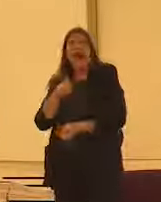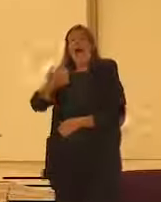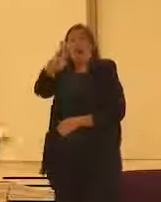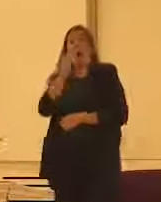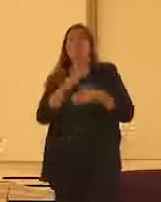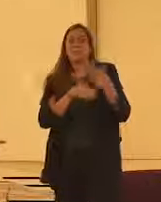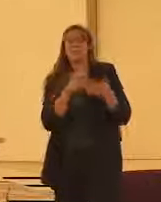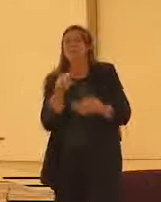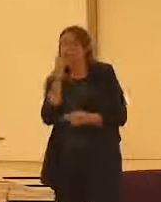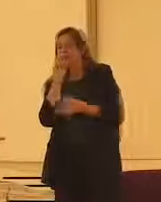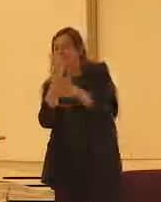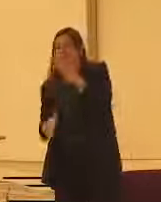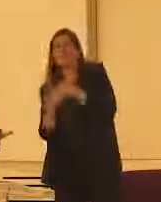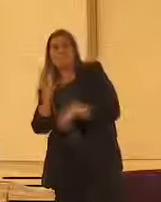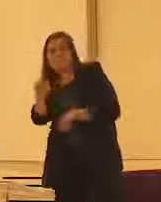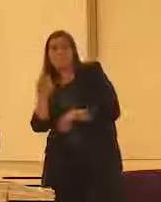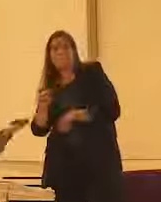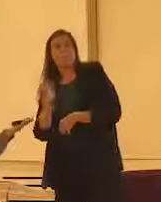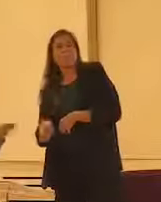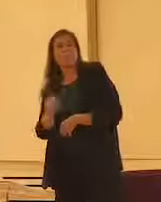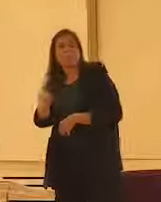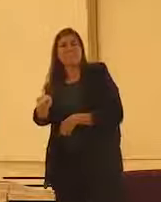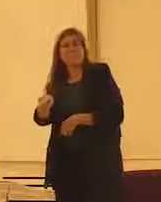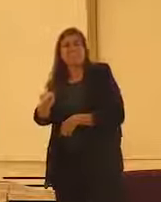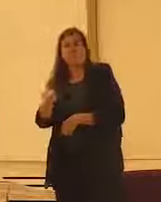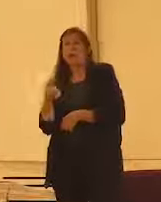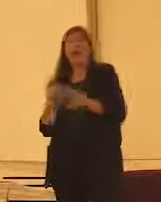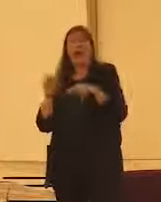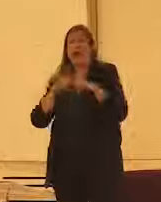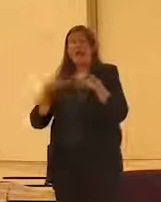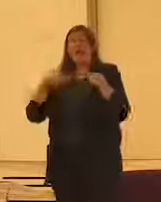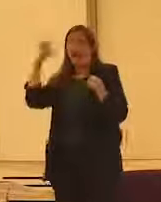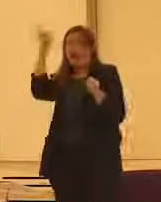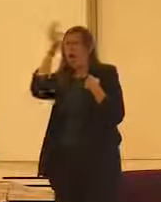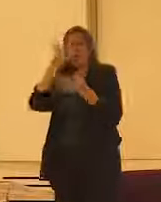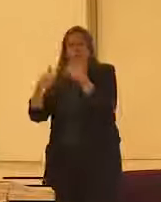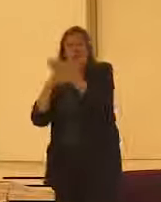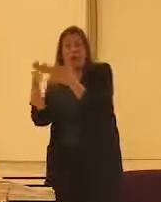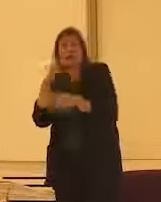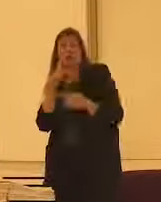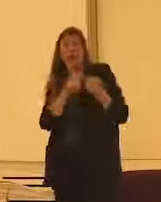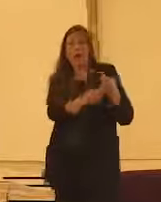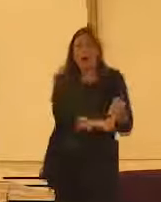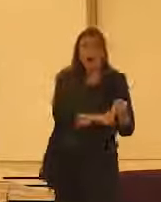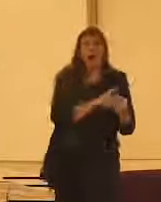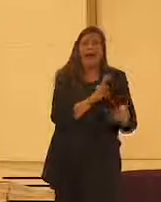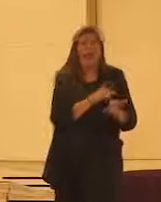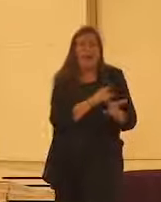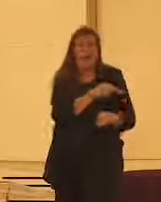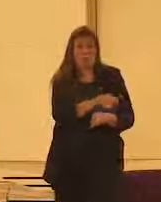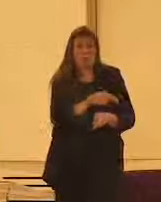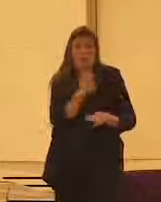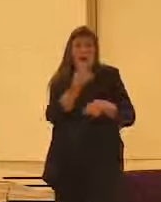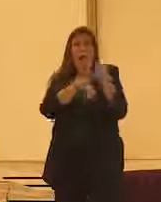couldn't use BSL, I'd be entirely dependent on the interpreter. And what often happens is the doctor ends up interviewing the